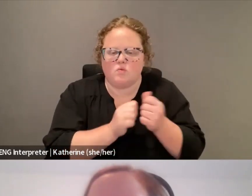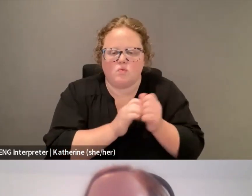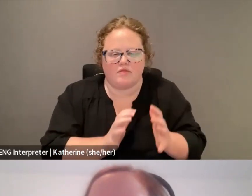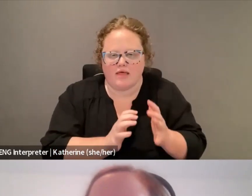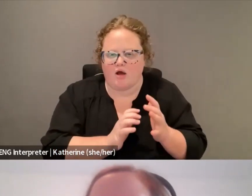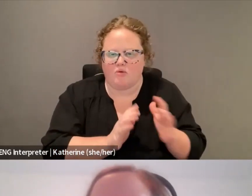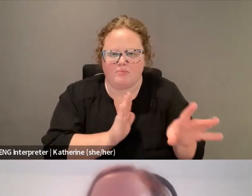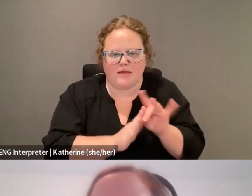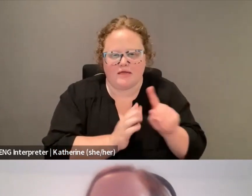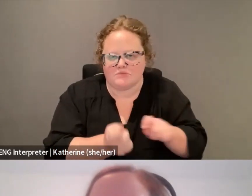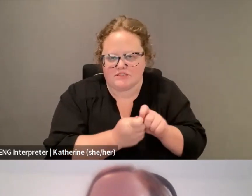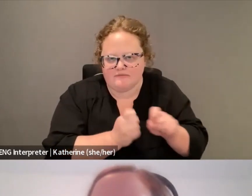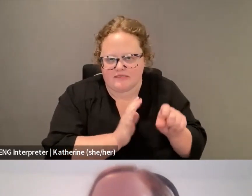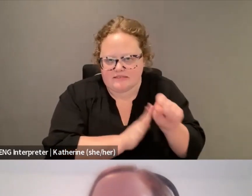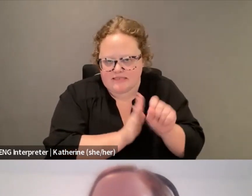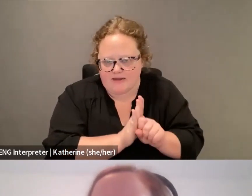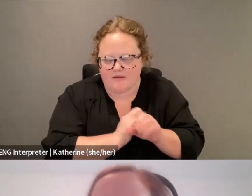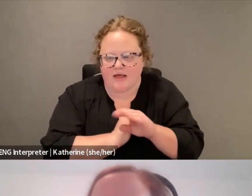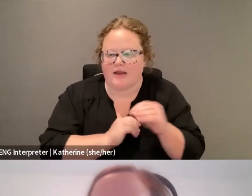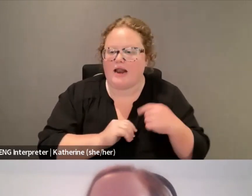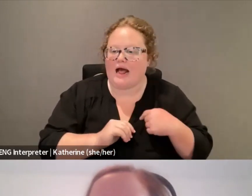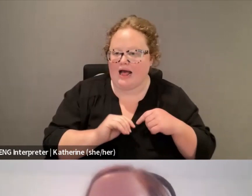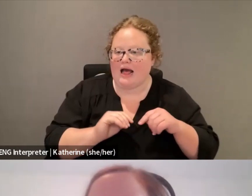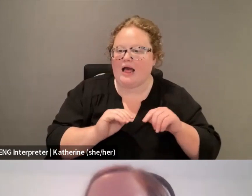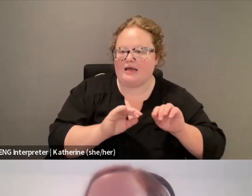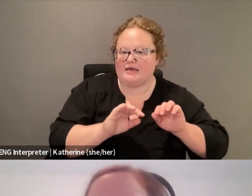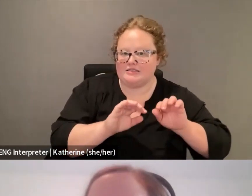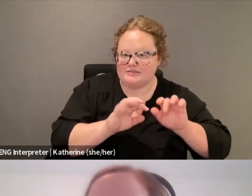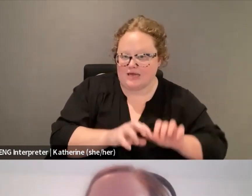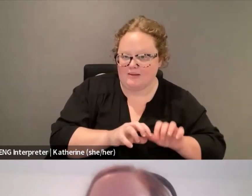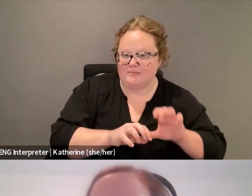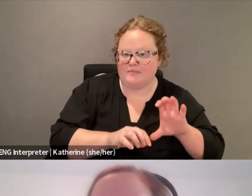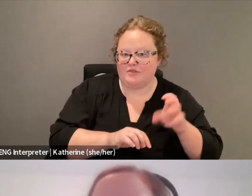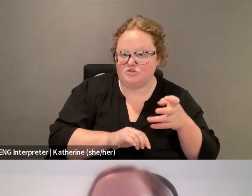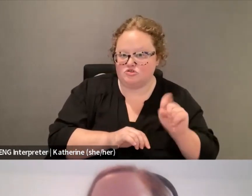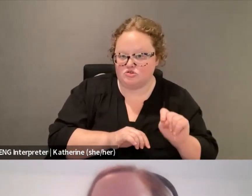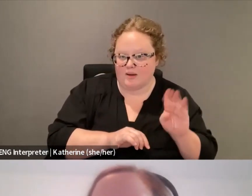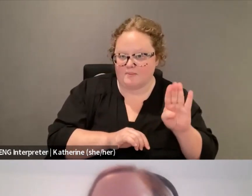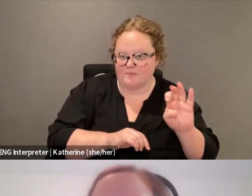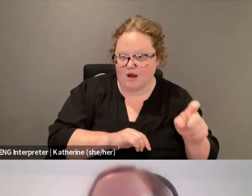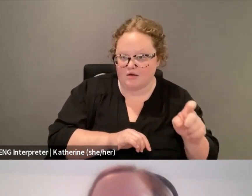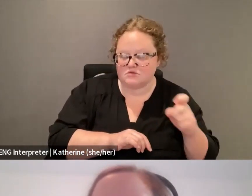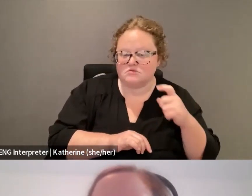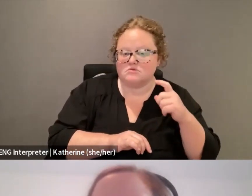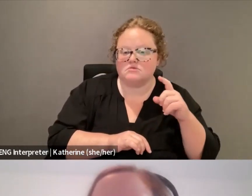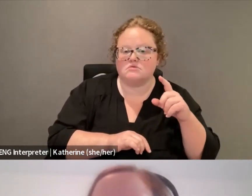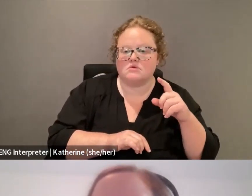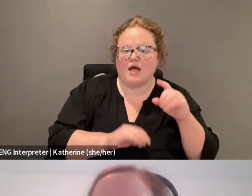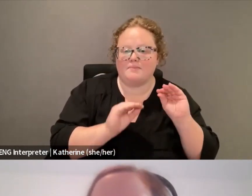in the chat box the link to access the waiver application.